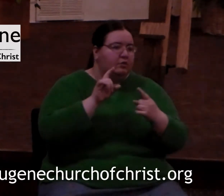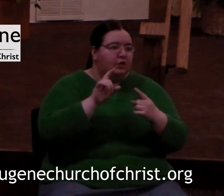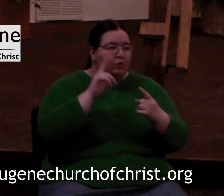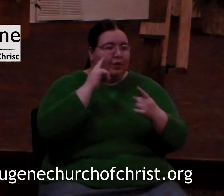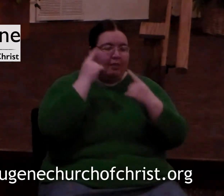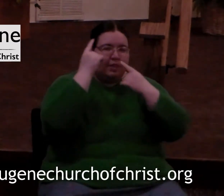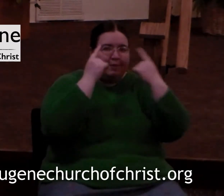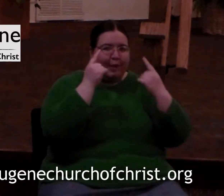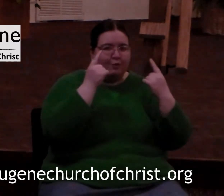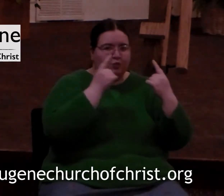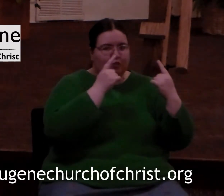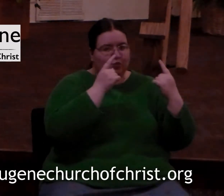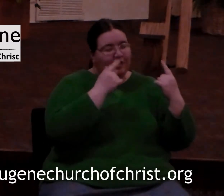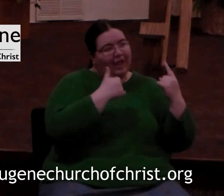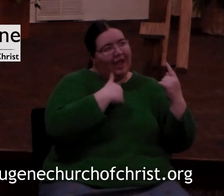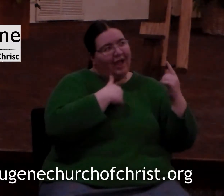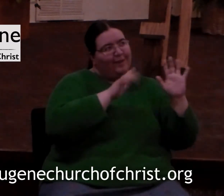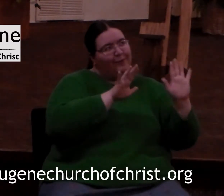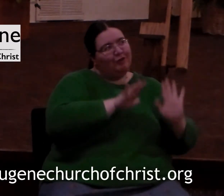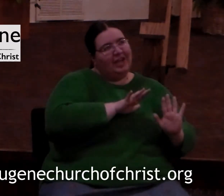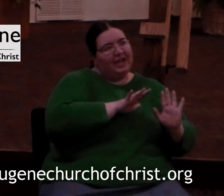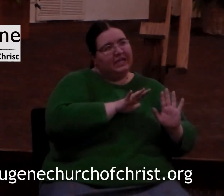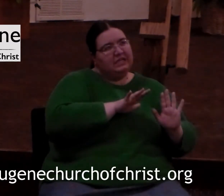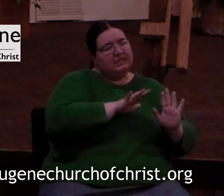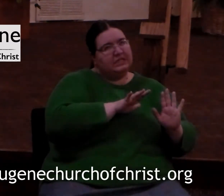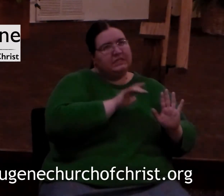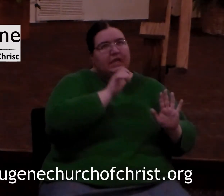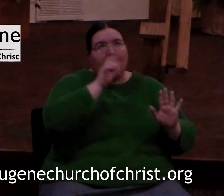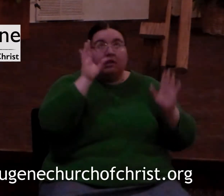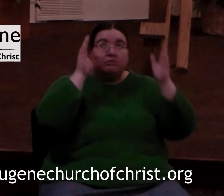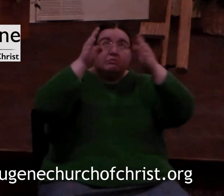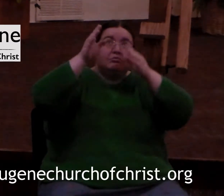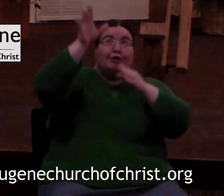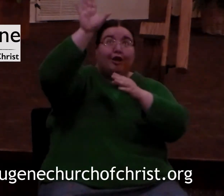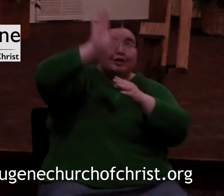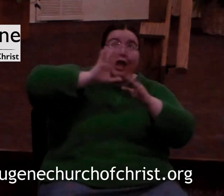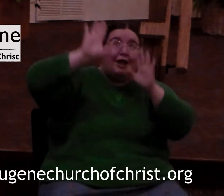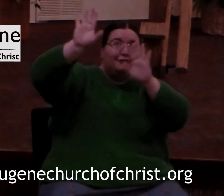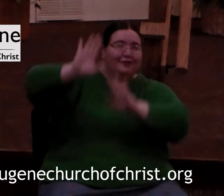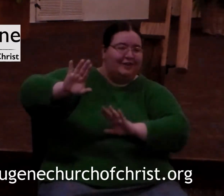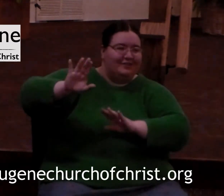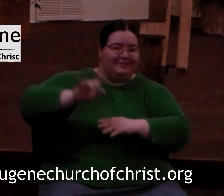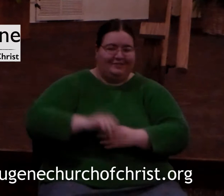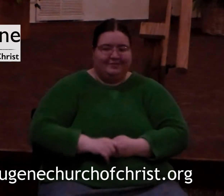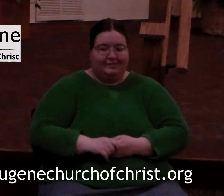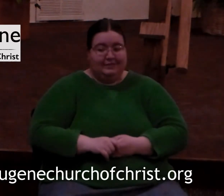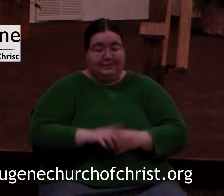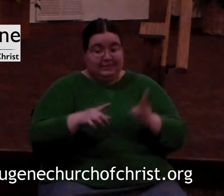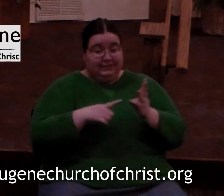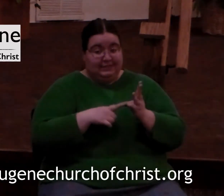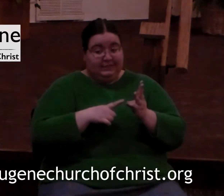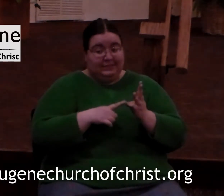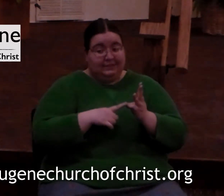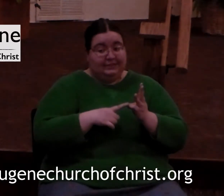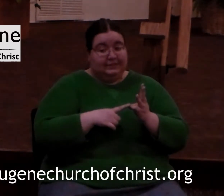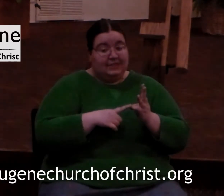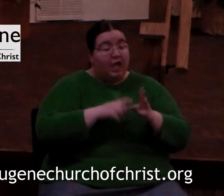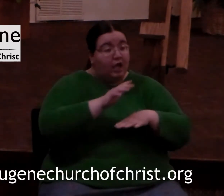enough time thinking about how great He is. Number 6, comfort. Now, if gluttony didn't hit you, maybe comfort